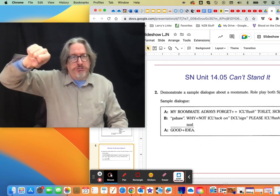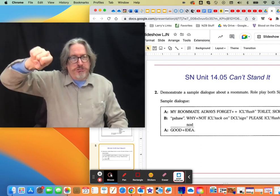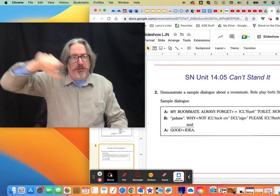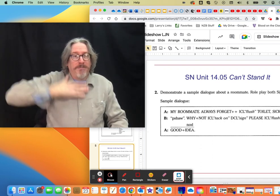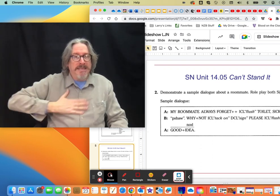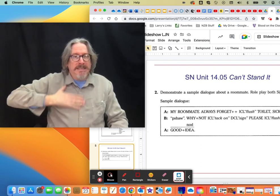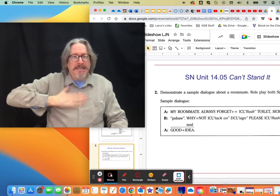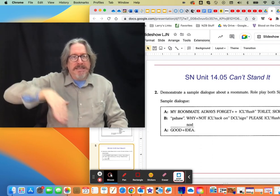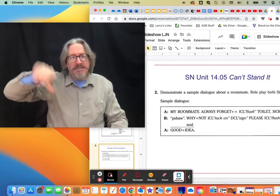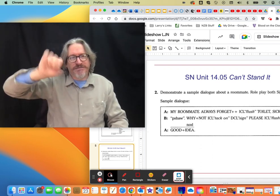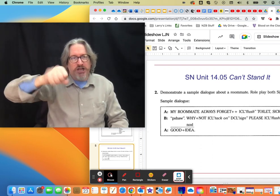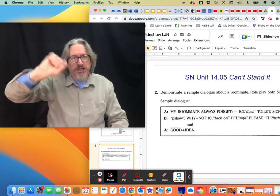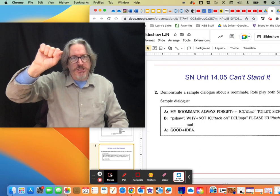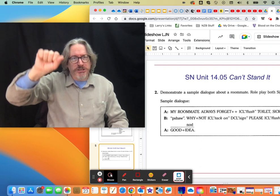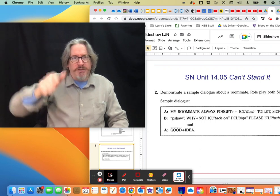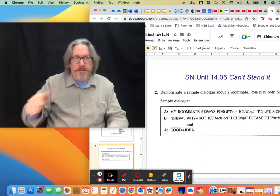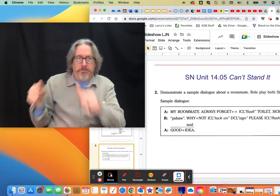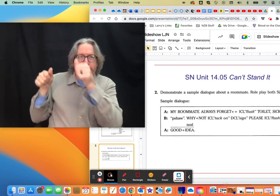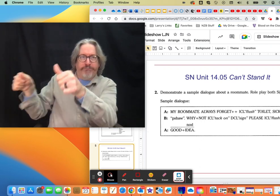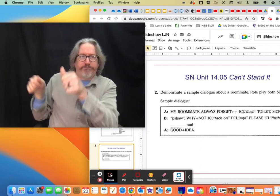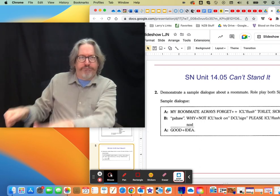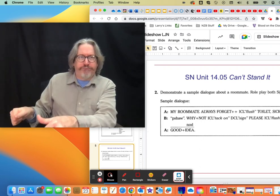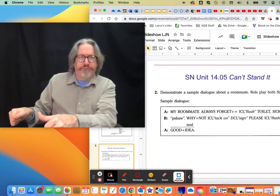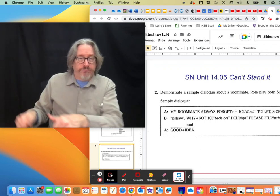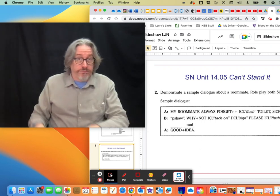Flush, please flush. And